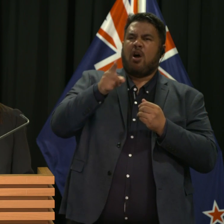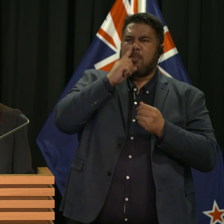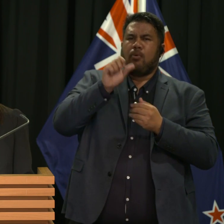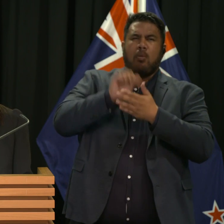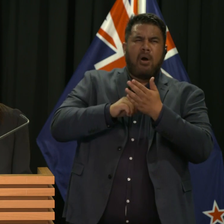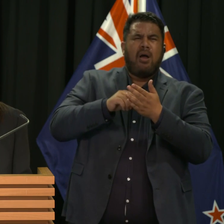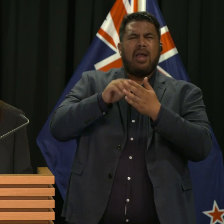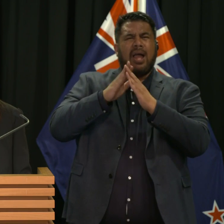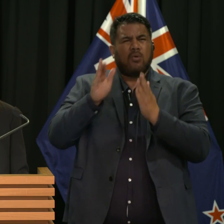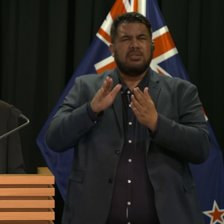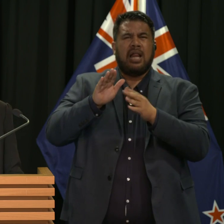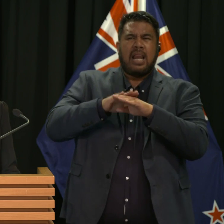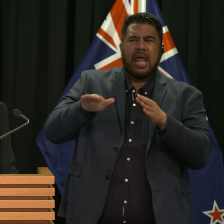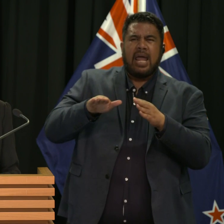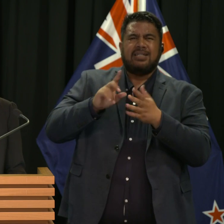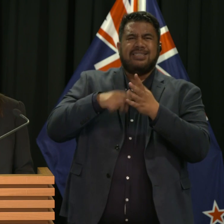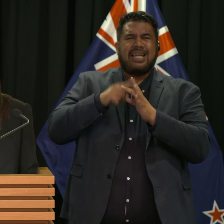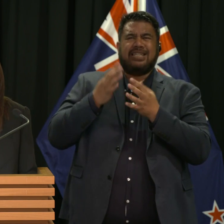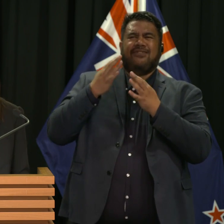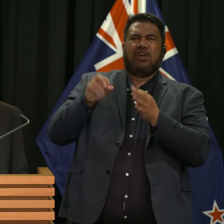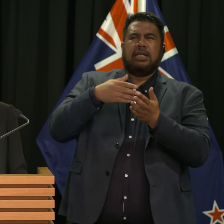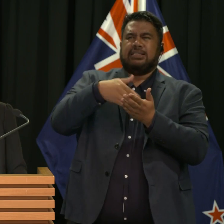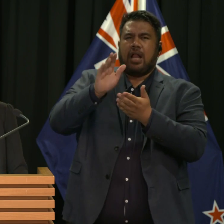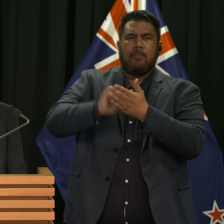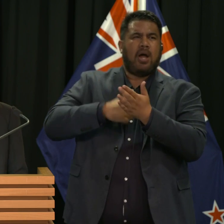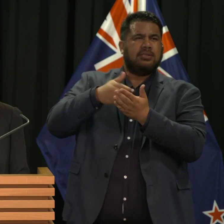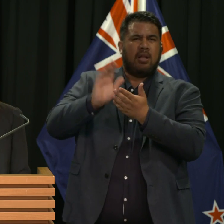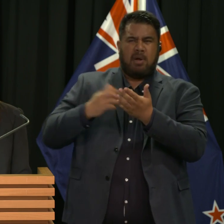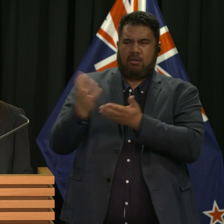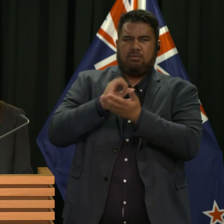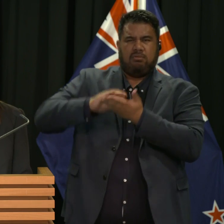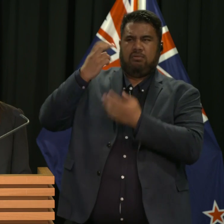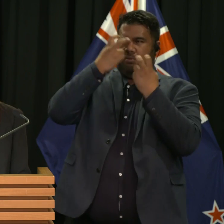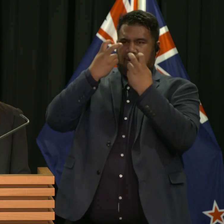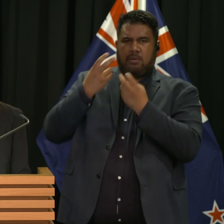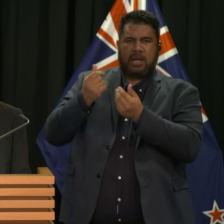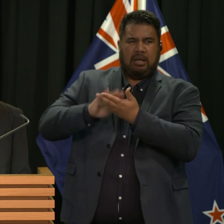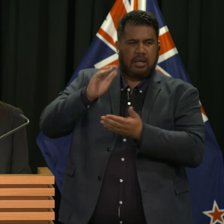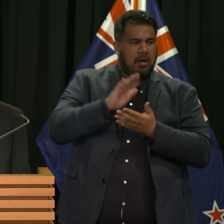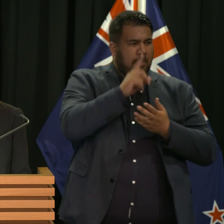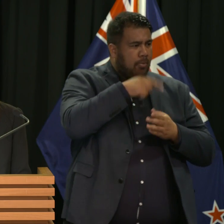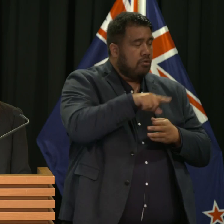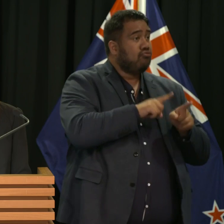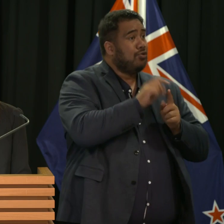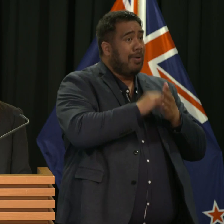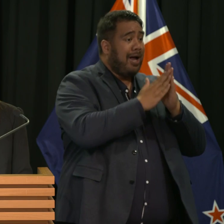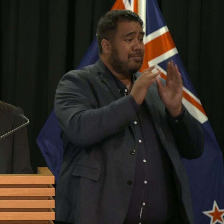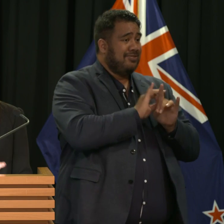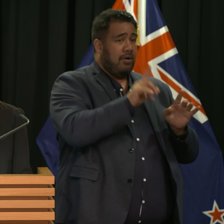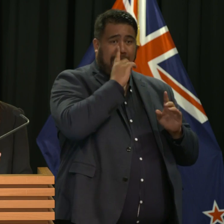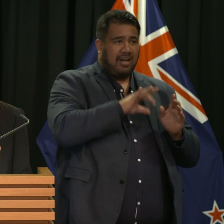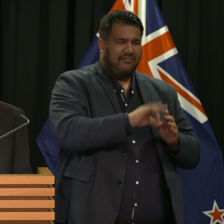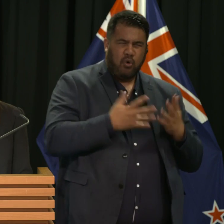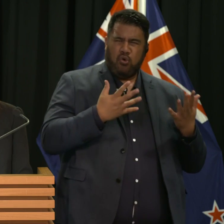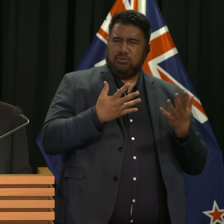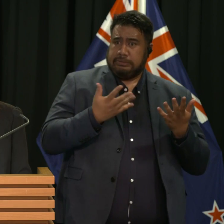amounts of capital gain tax-free. Again, when you saw the tax working group, when they reported back, their view on whether or not this was an option that